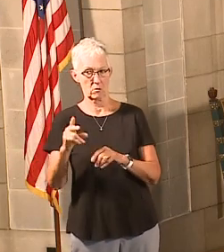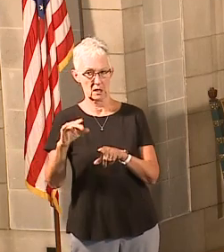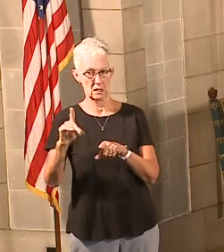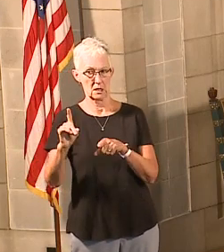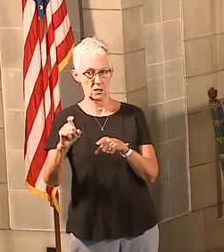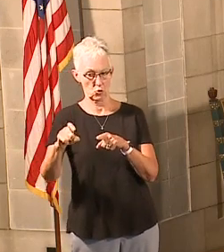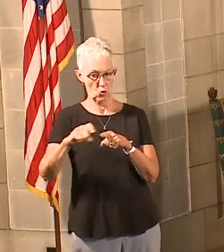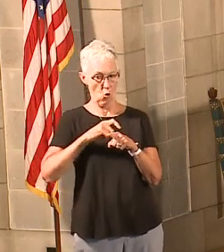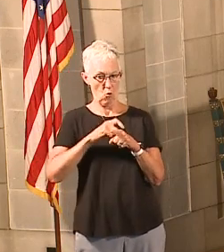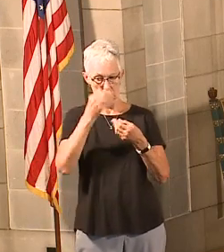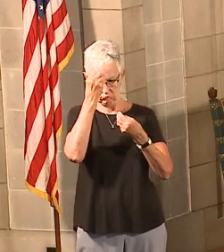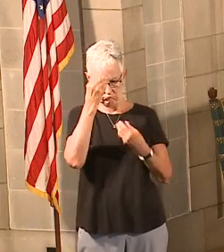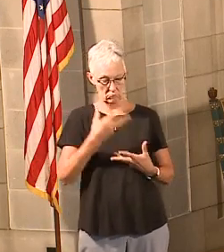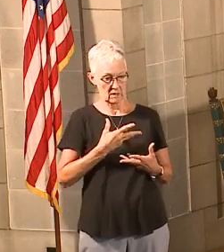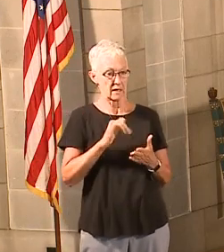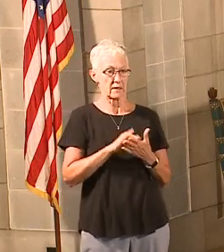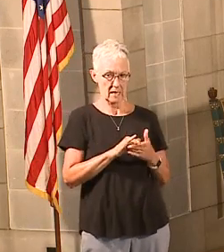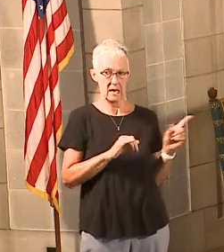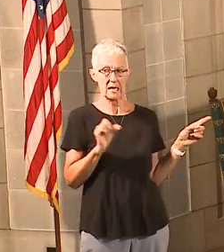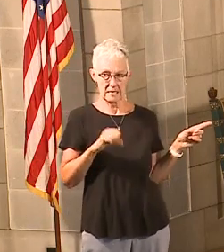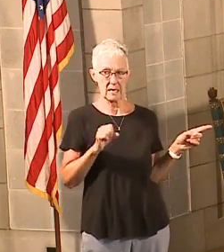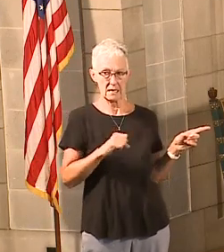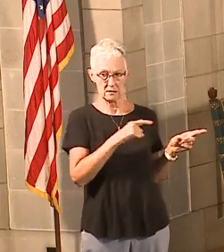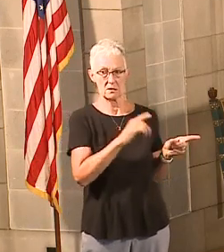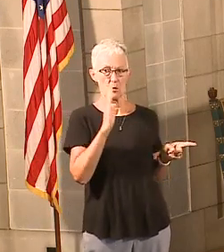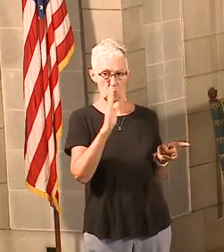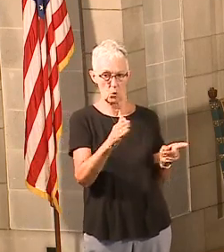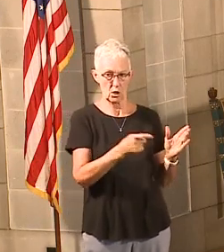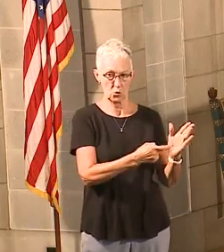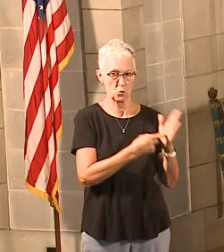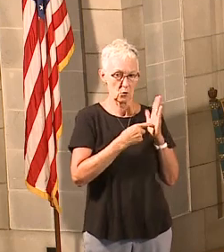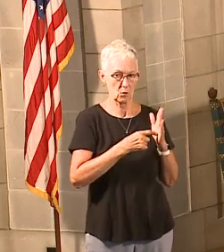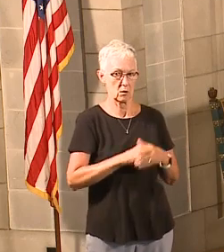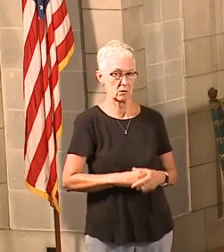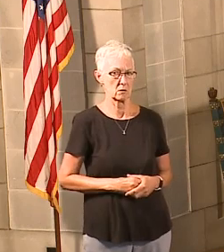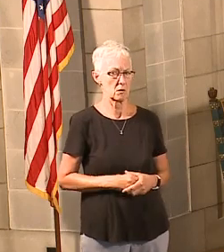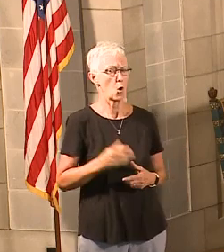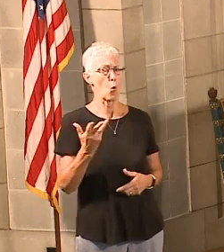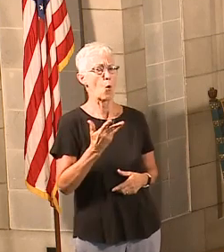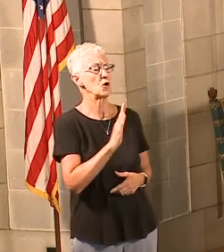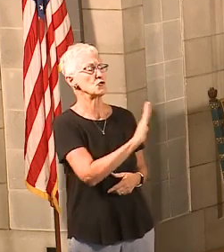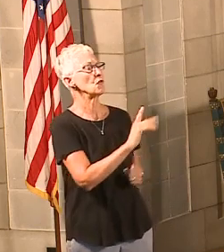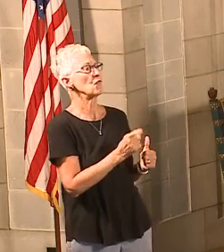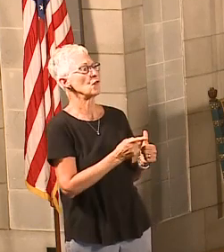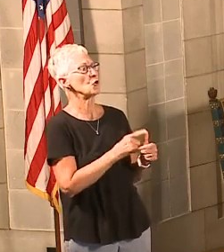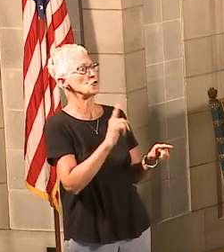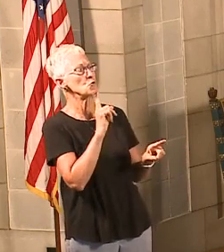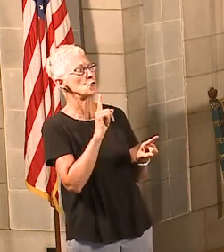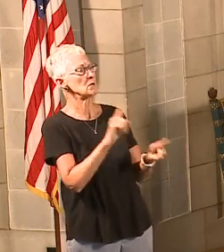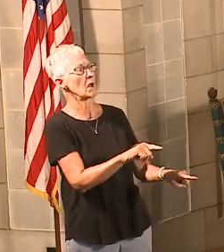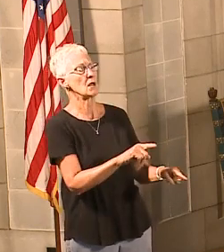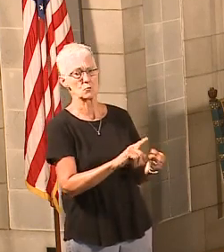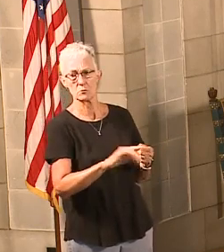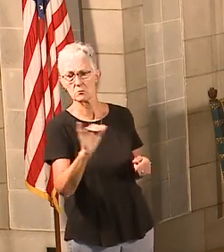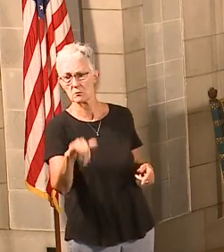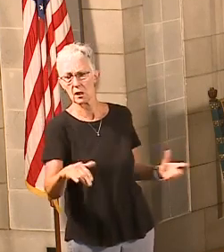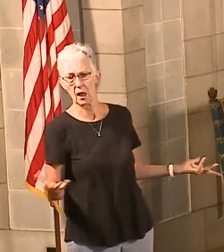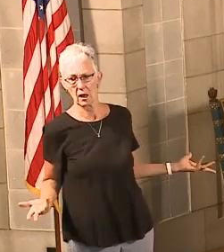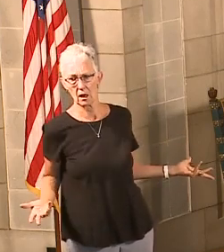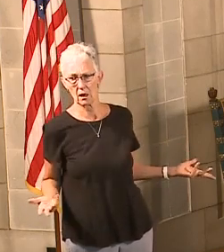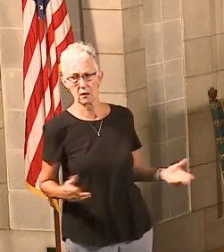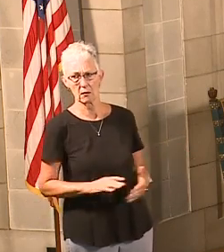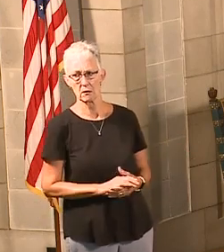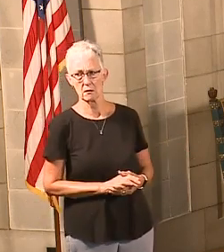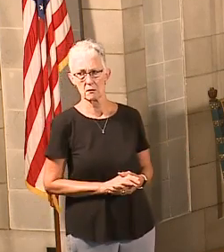they made their announcement to let us know that, yes, officially they were going to go forward. What was your initial reaction to that? Well, just the statement we put out that